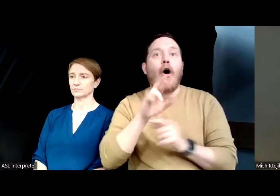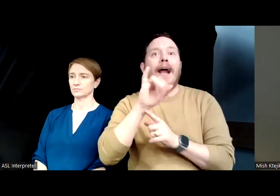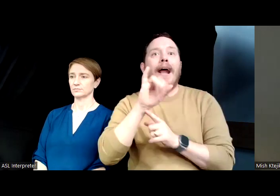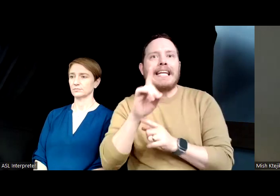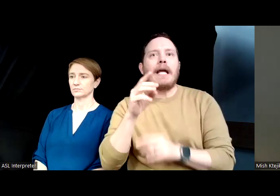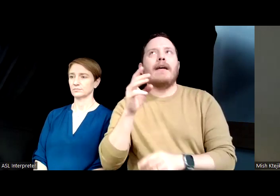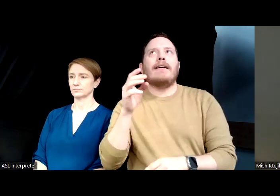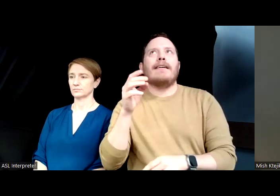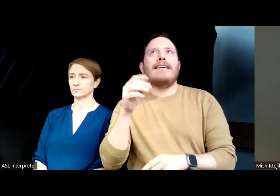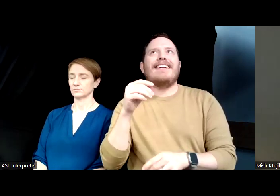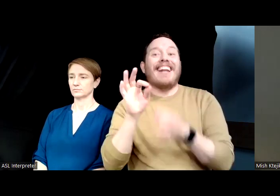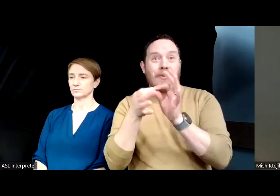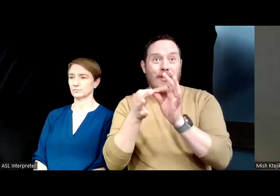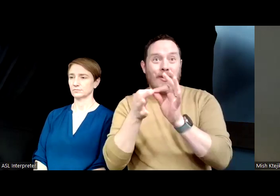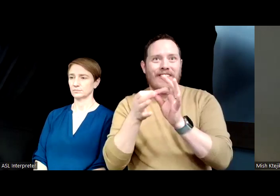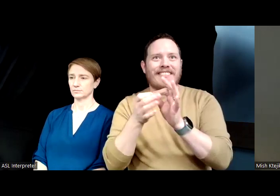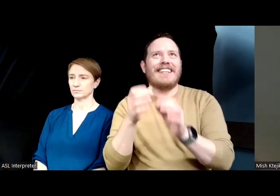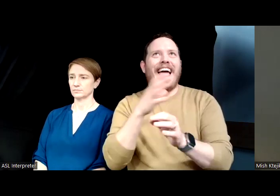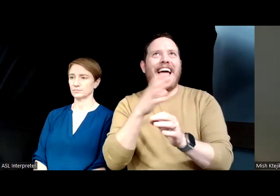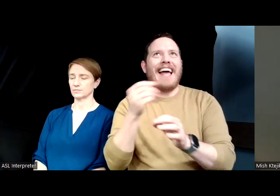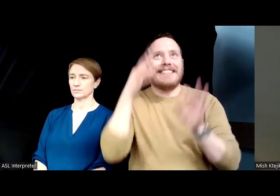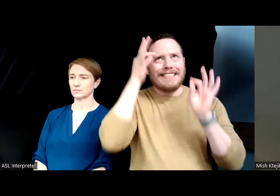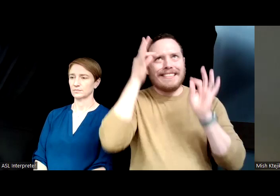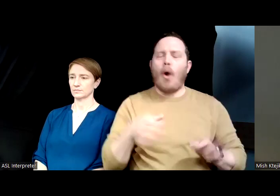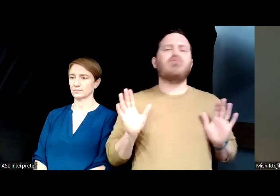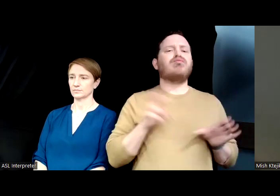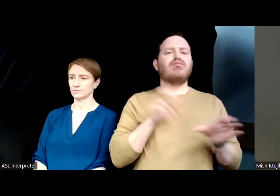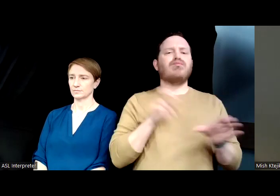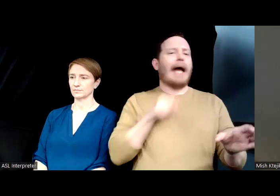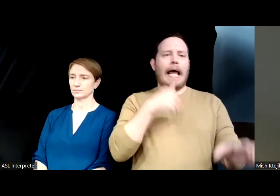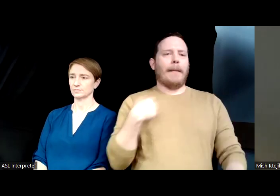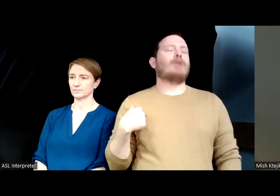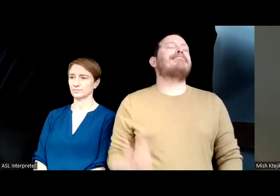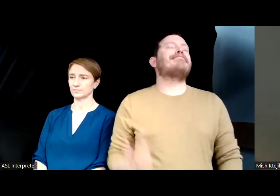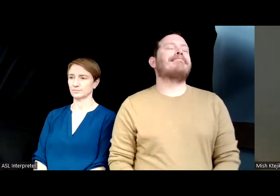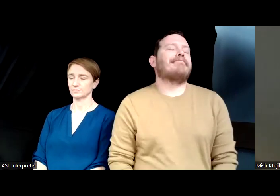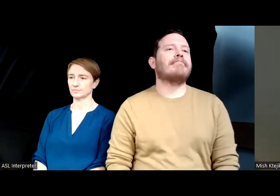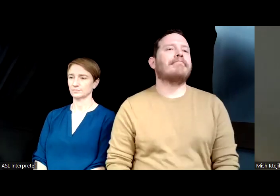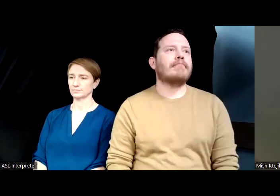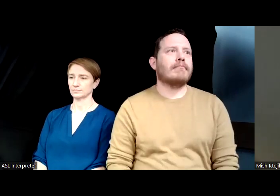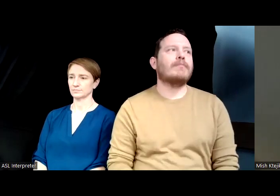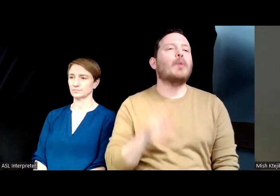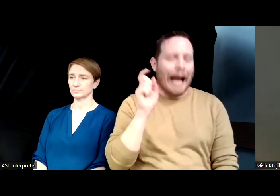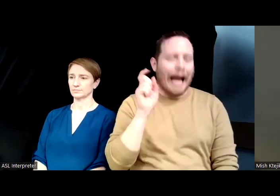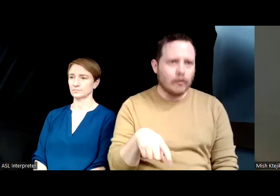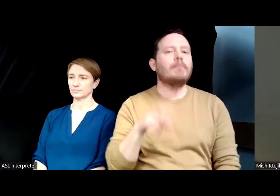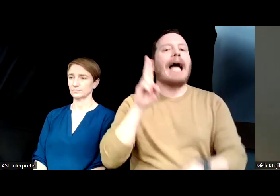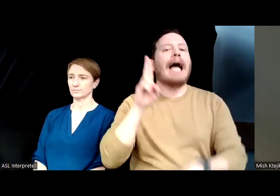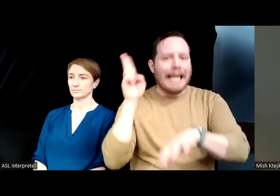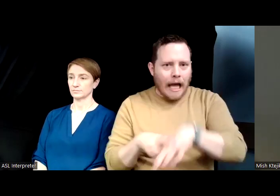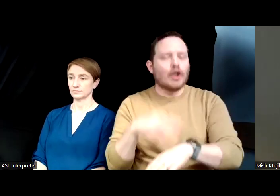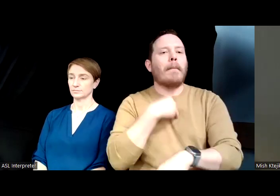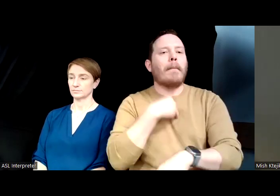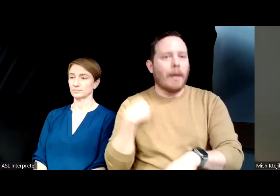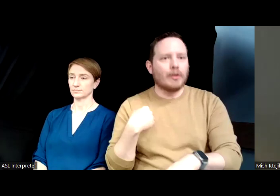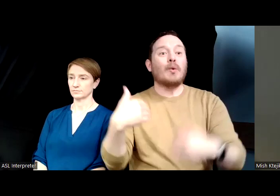You can't be an RID certified interpreter and decide, nope, I'm not going to be a member any longer. You have